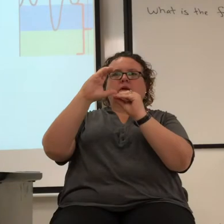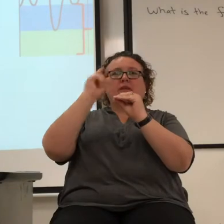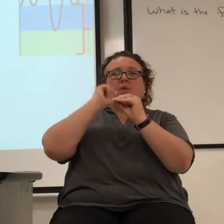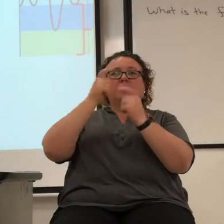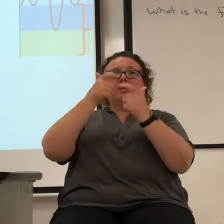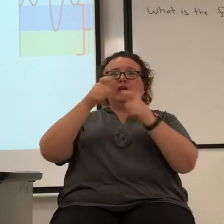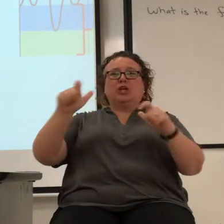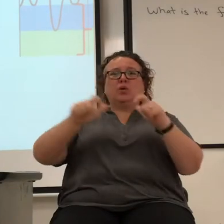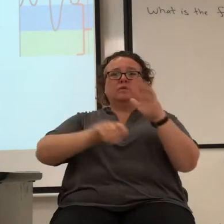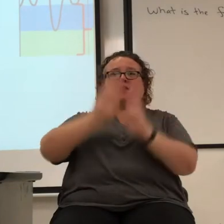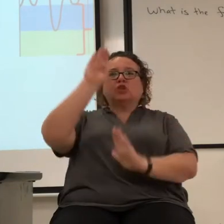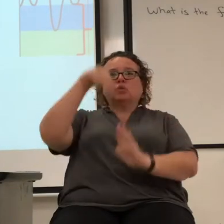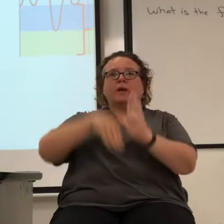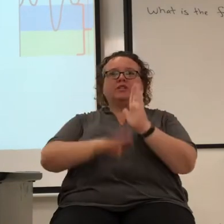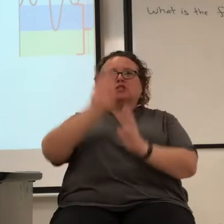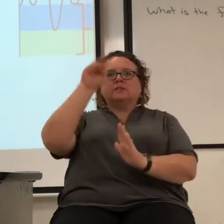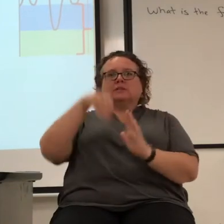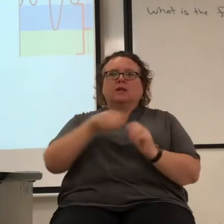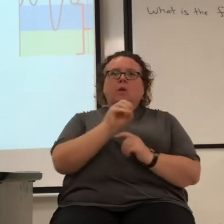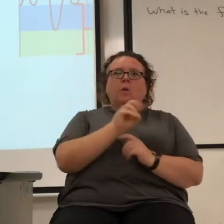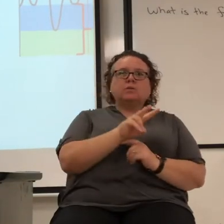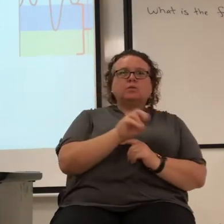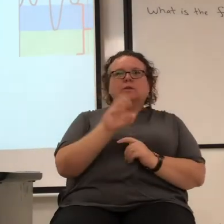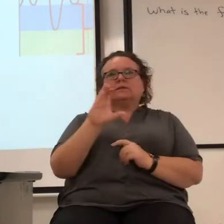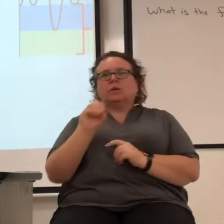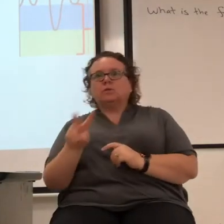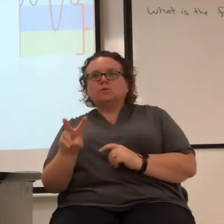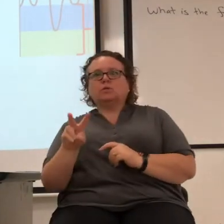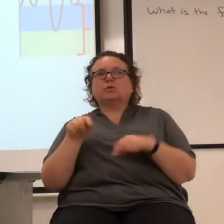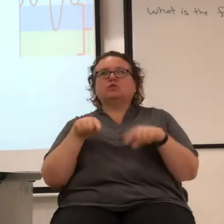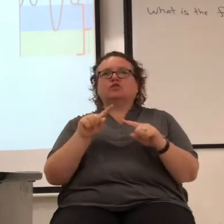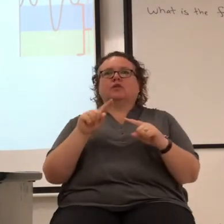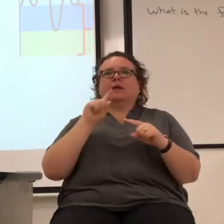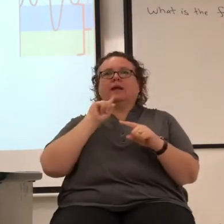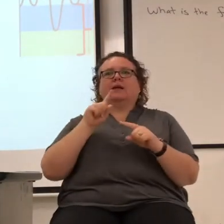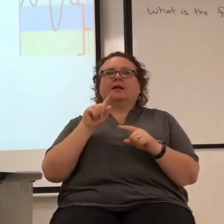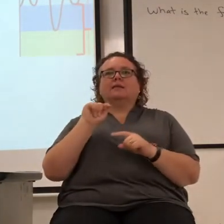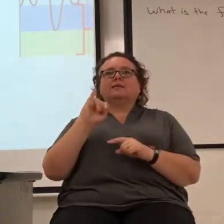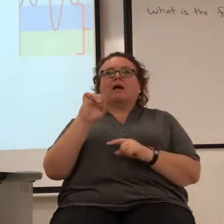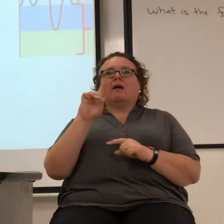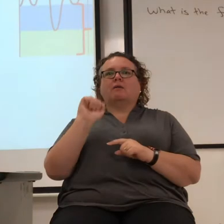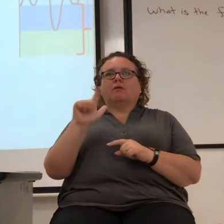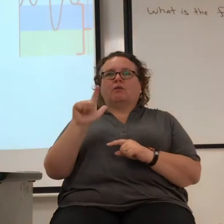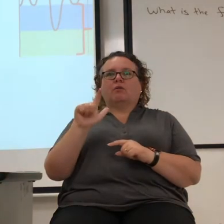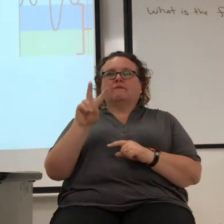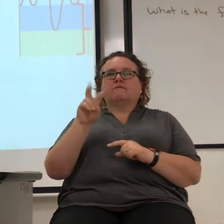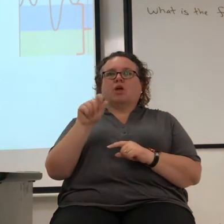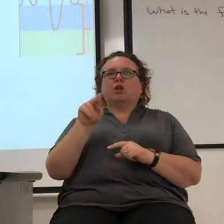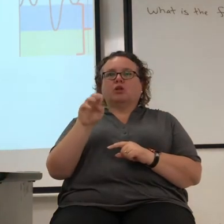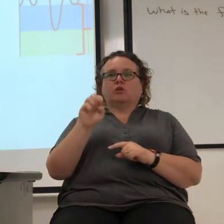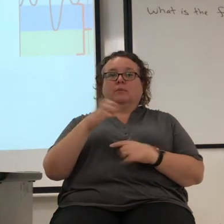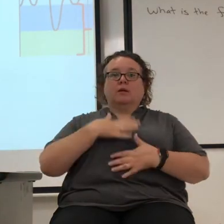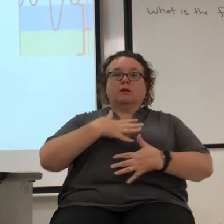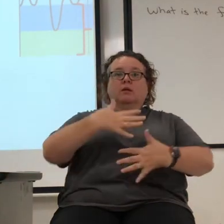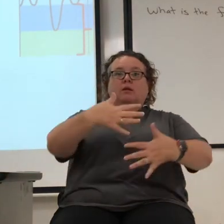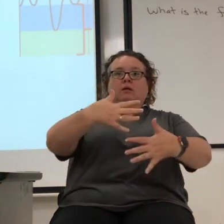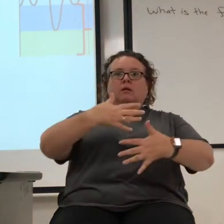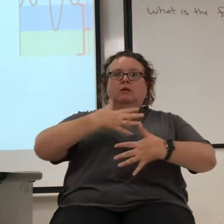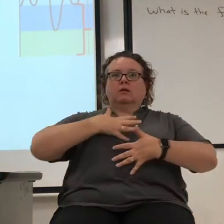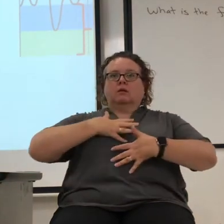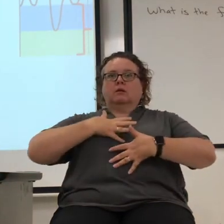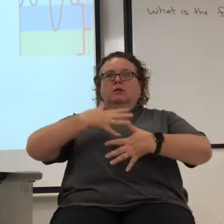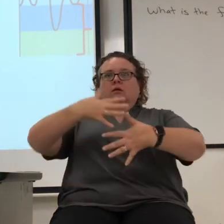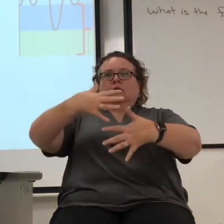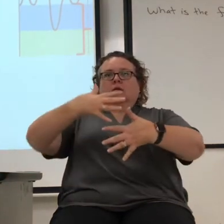in O2 and CO2 during tidal volume, inspiration, expiration, in alveolar air, and then